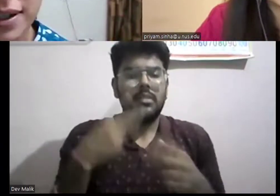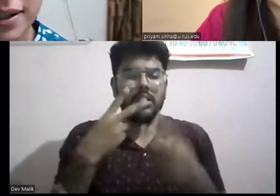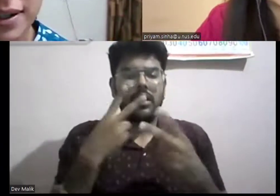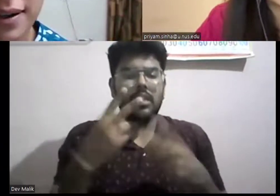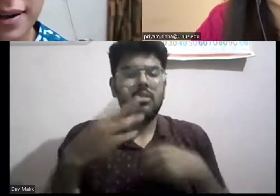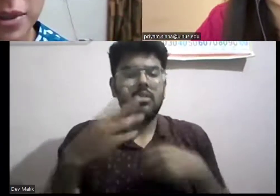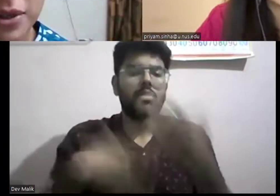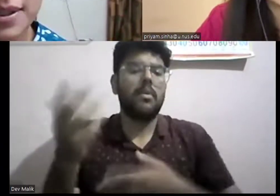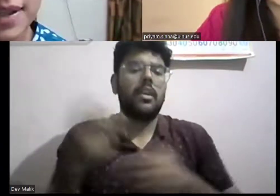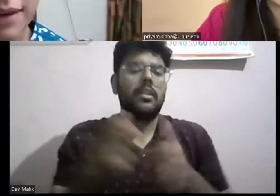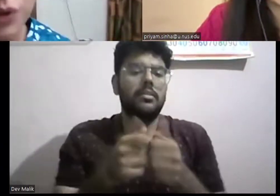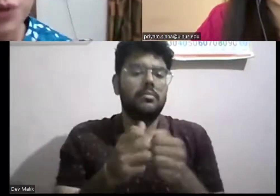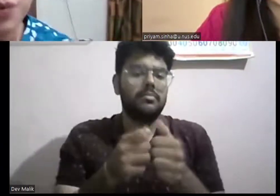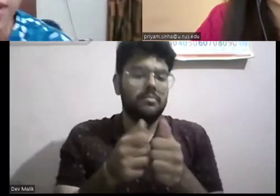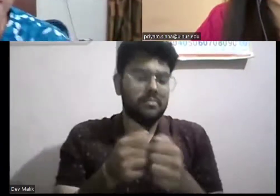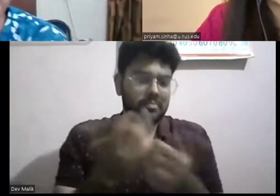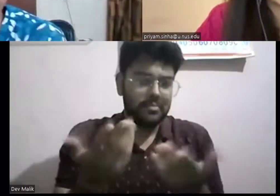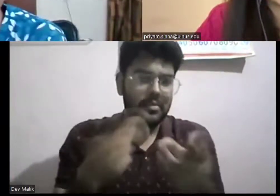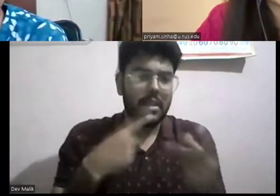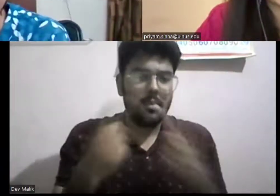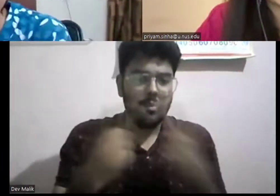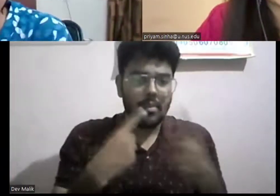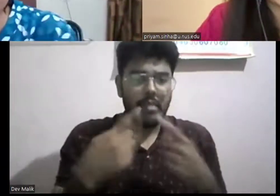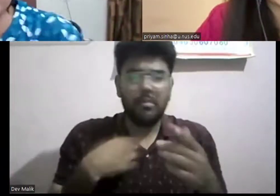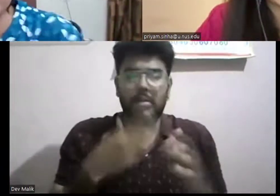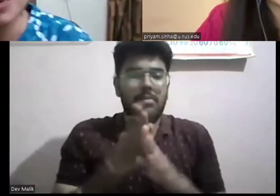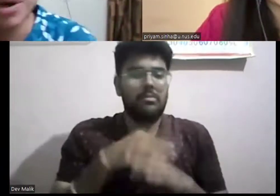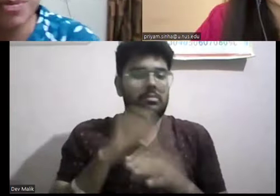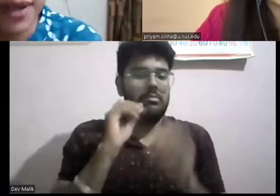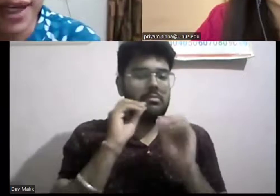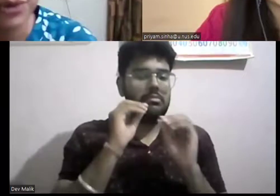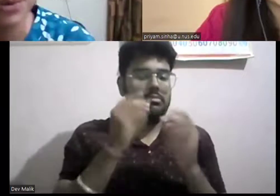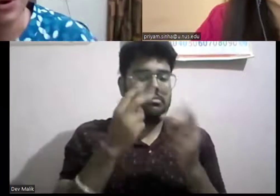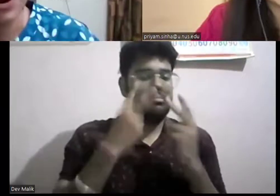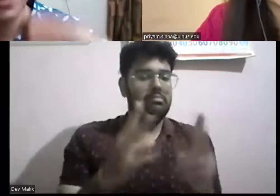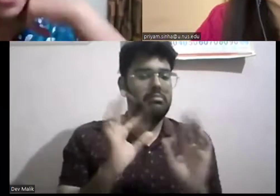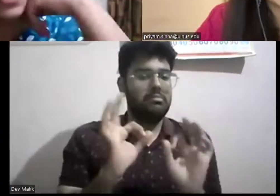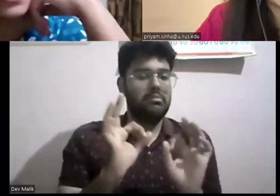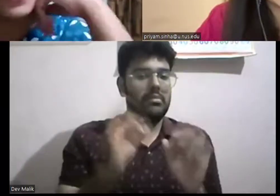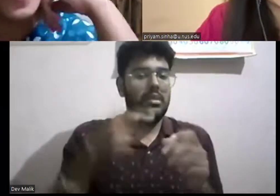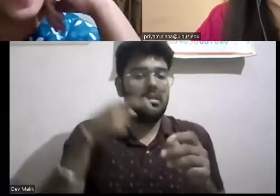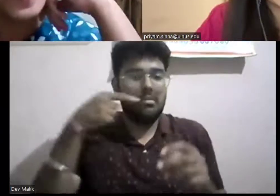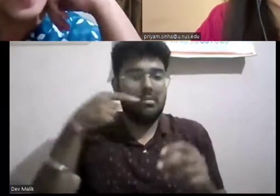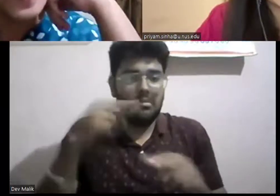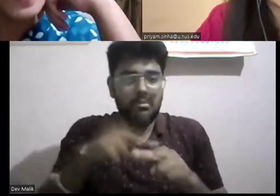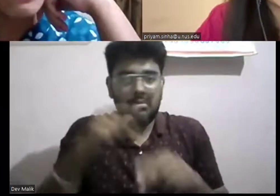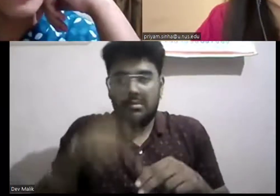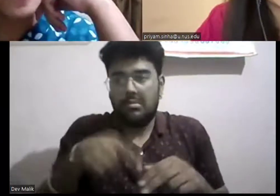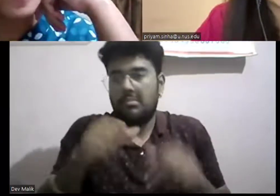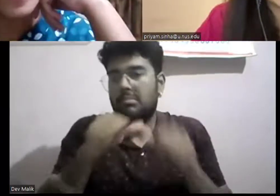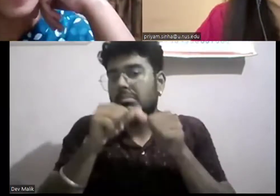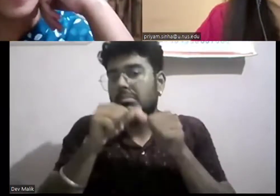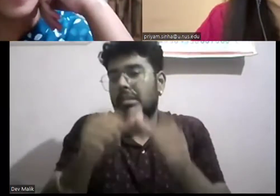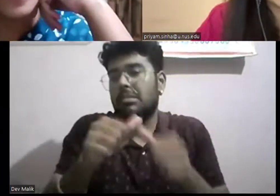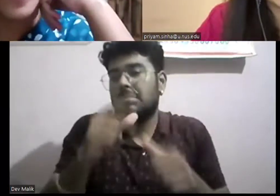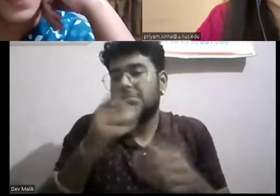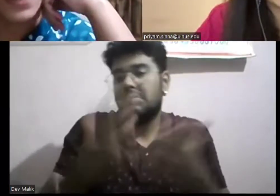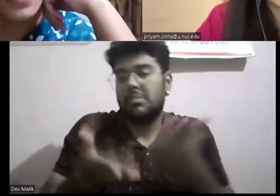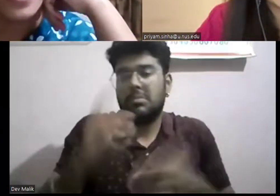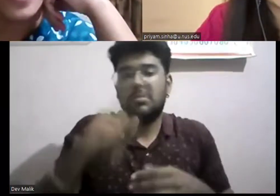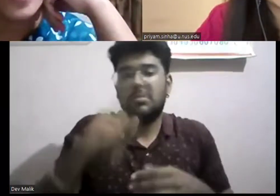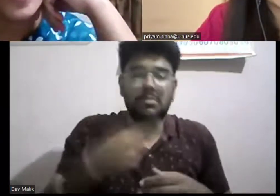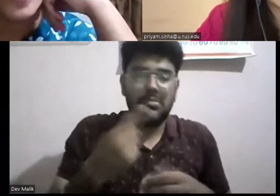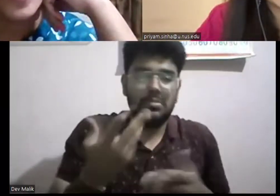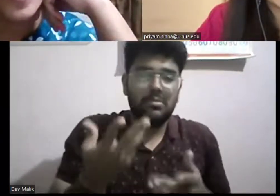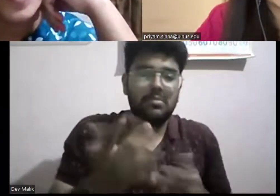it. Because I have not watched these films, so it would not be right to talk about it. Yeah, ma'am, sure.